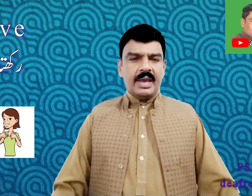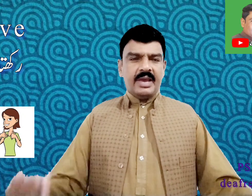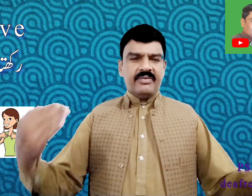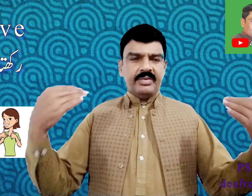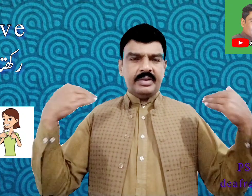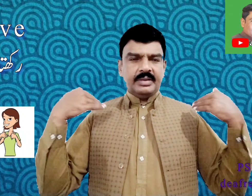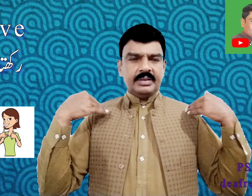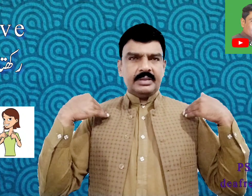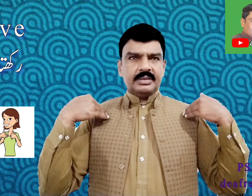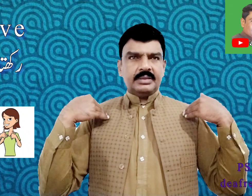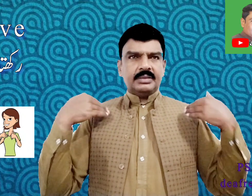have,